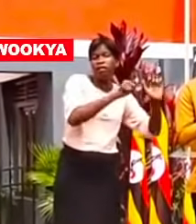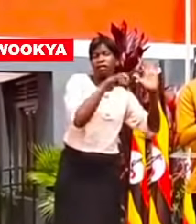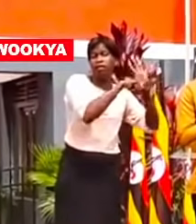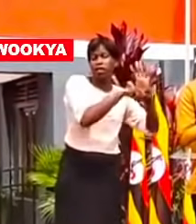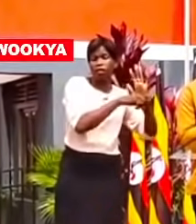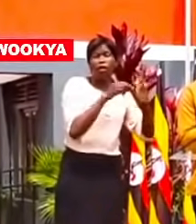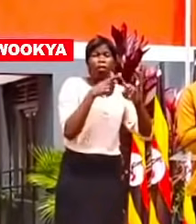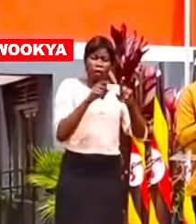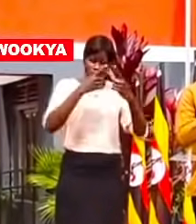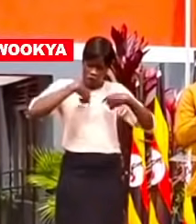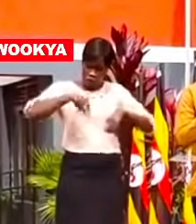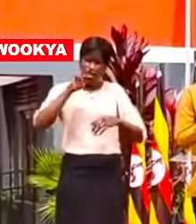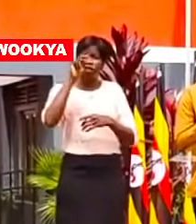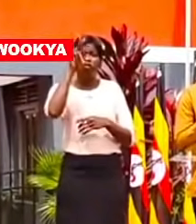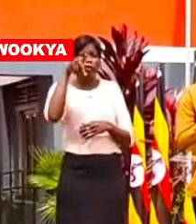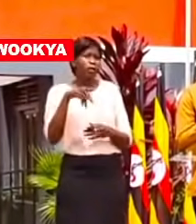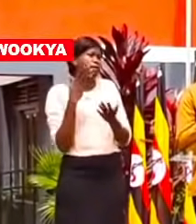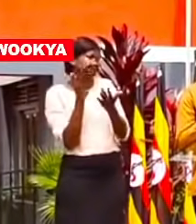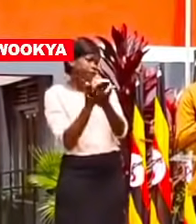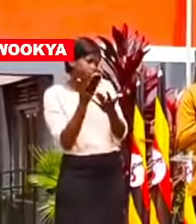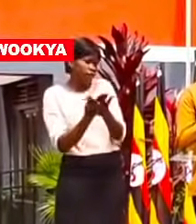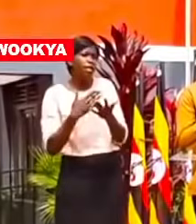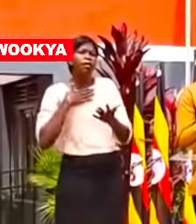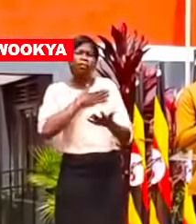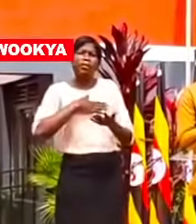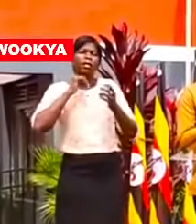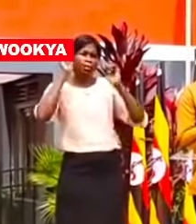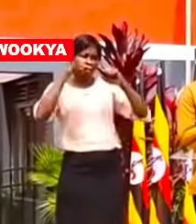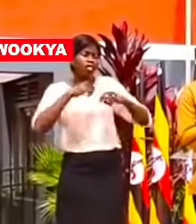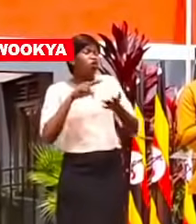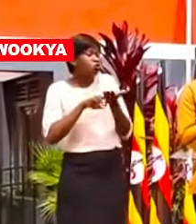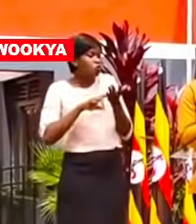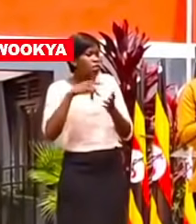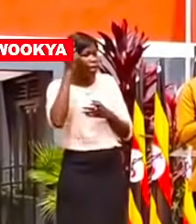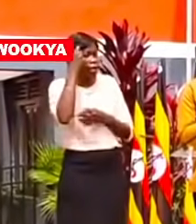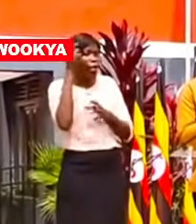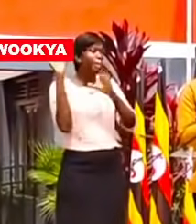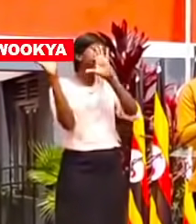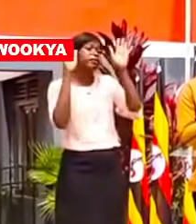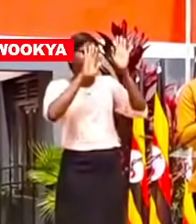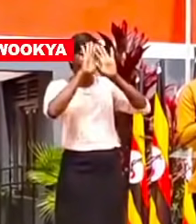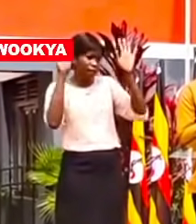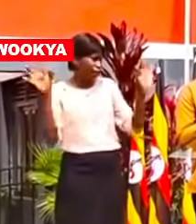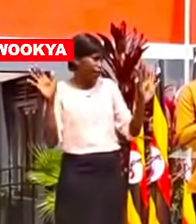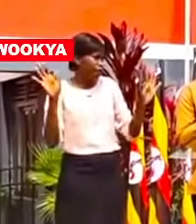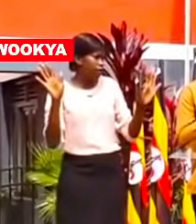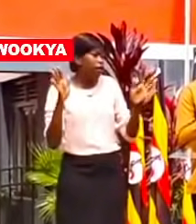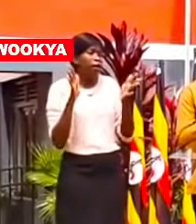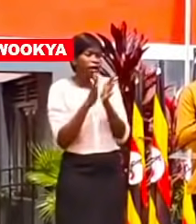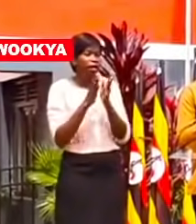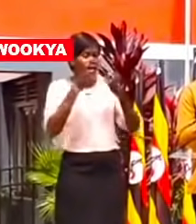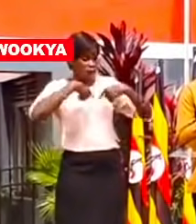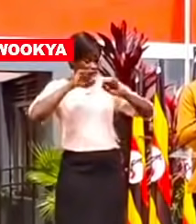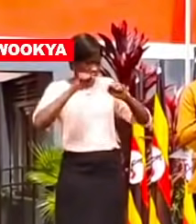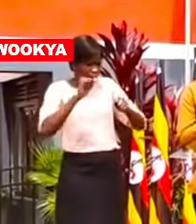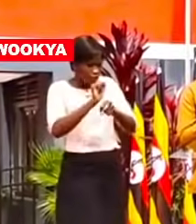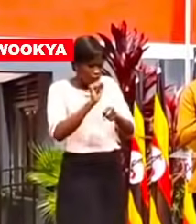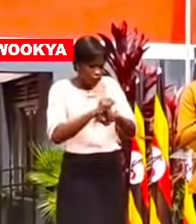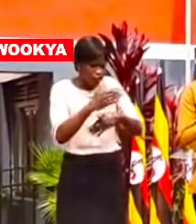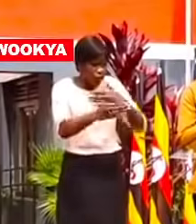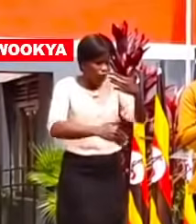like to appeal that sobriety prevails, that we use sober heads, and that's how we shall be able to